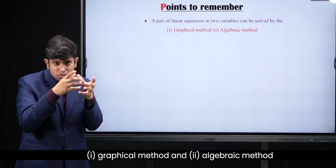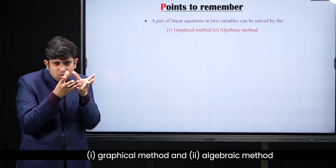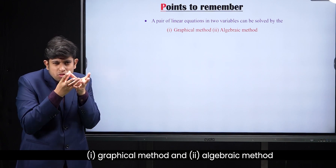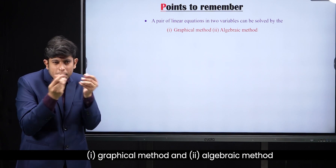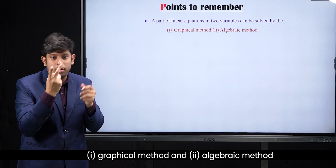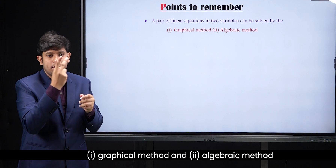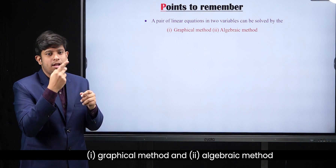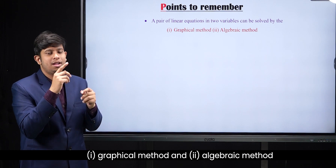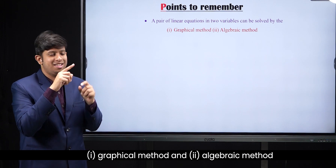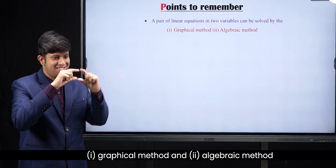method.